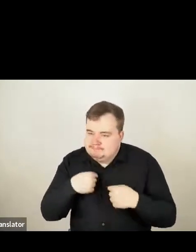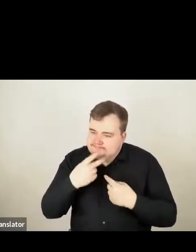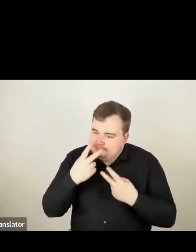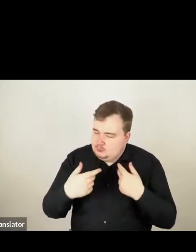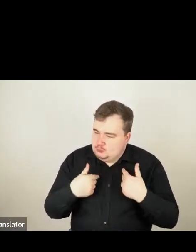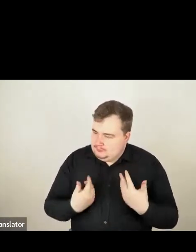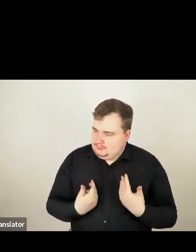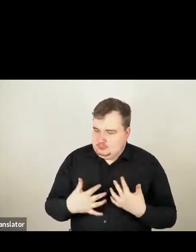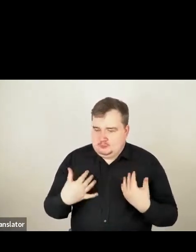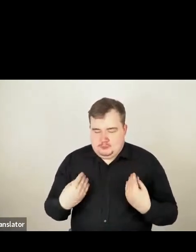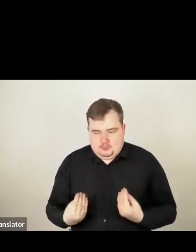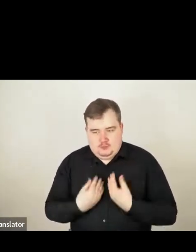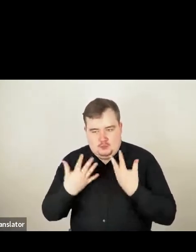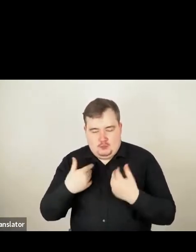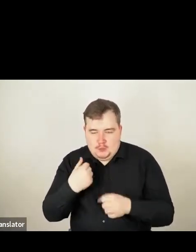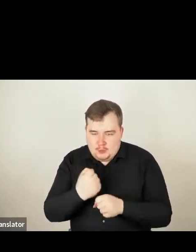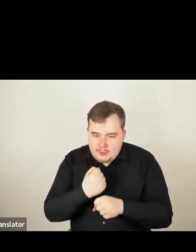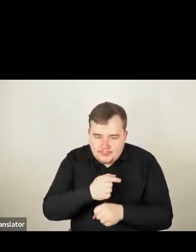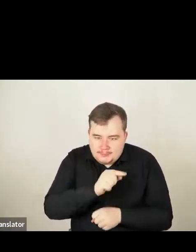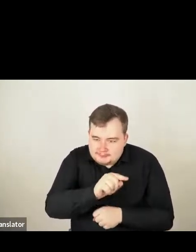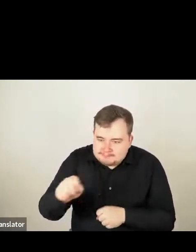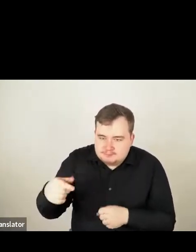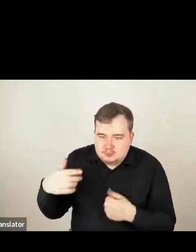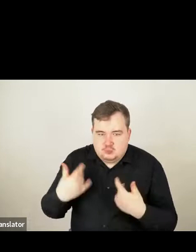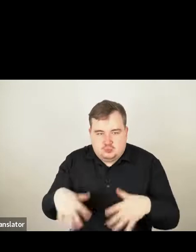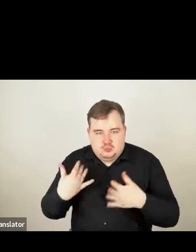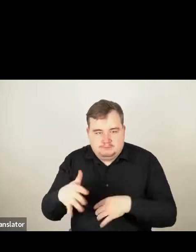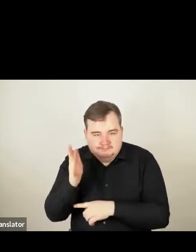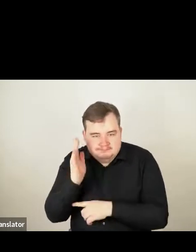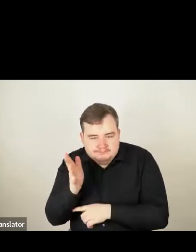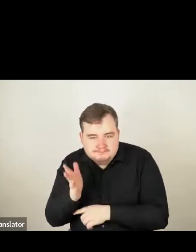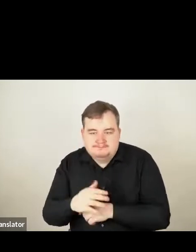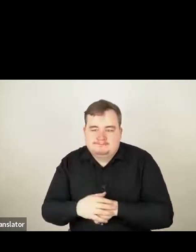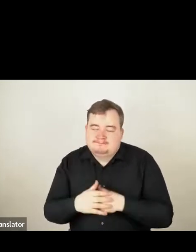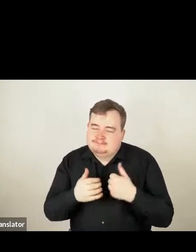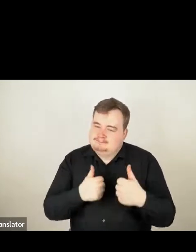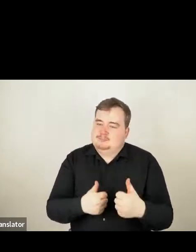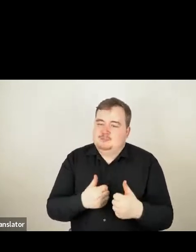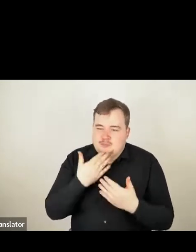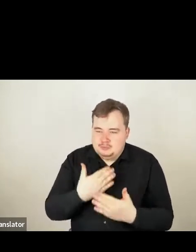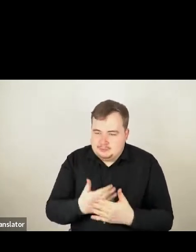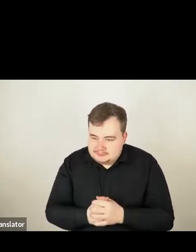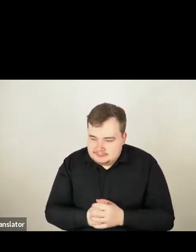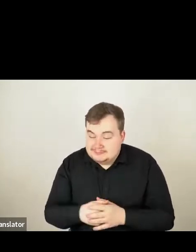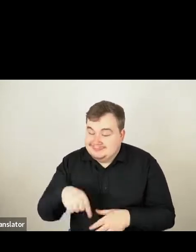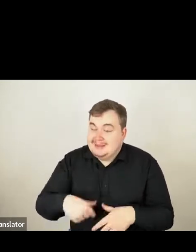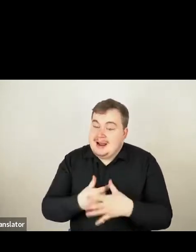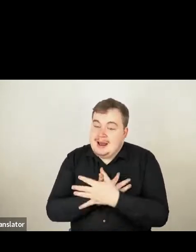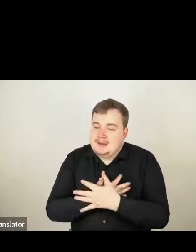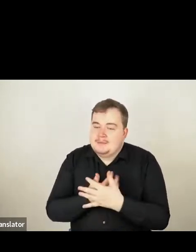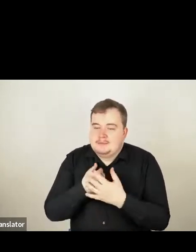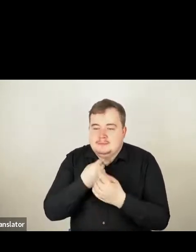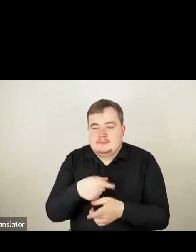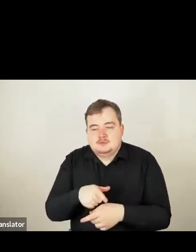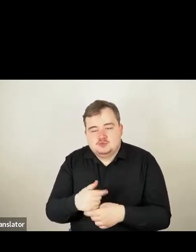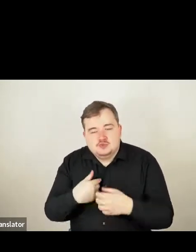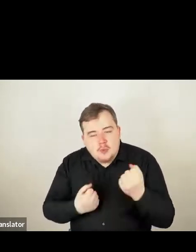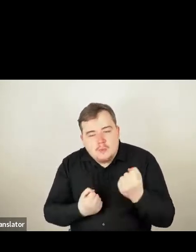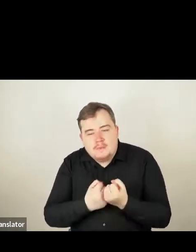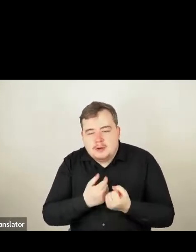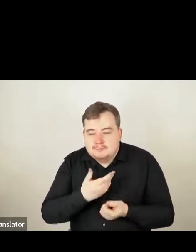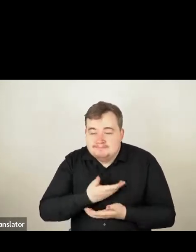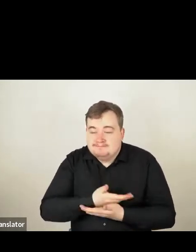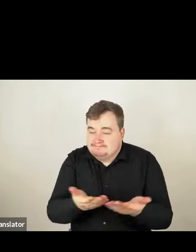have done. And I want to thank the OSCE presence in Albania for the valuable support it has given to the